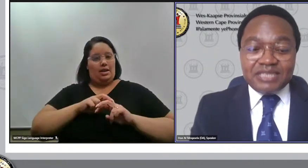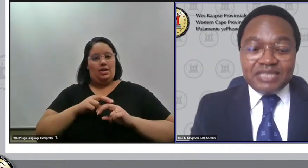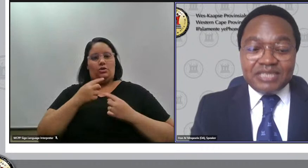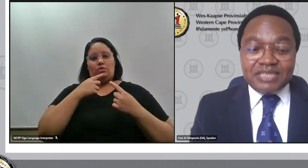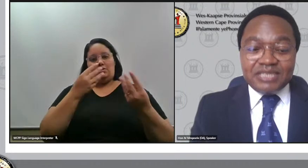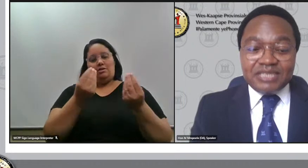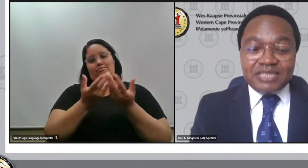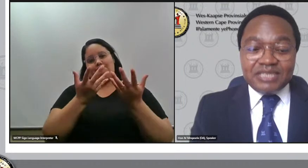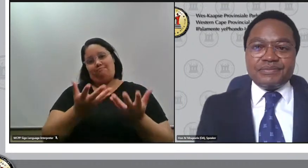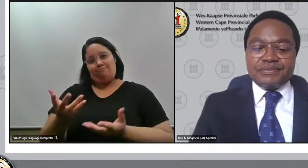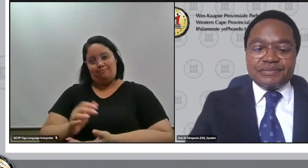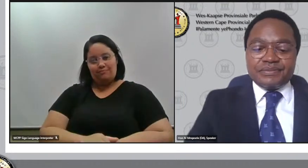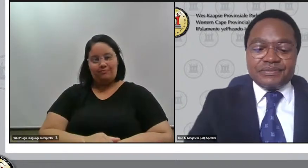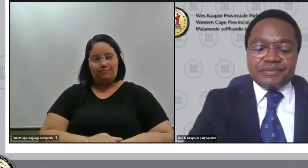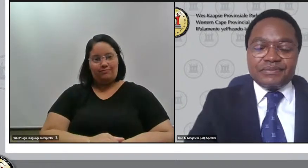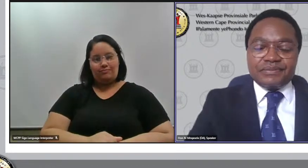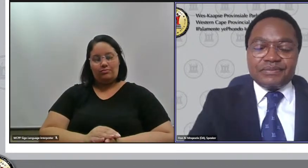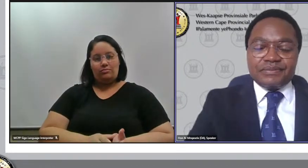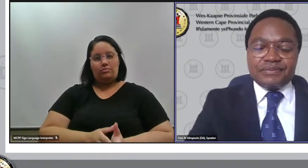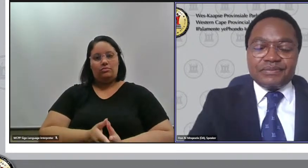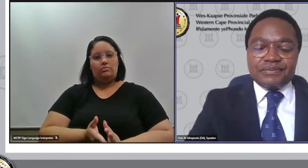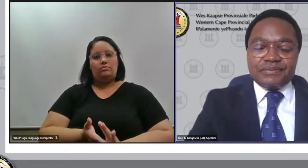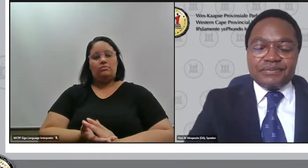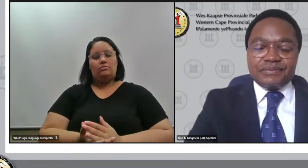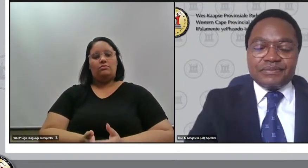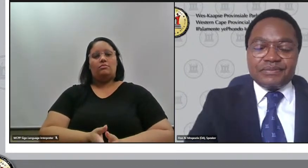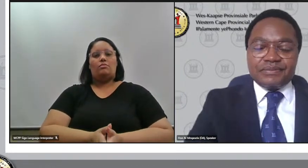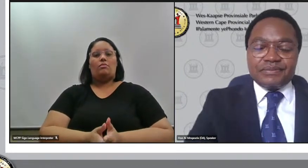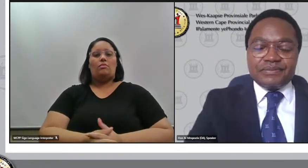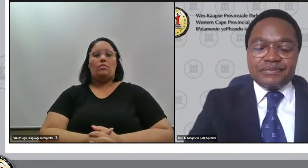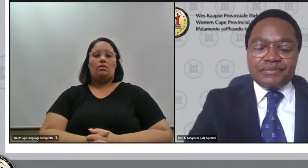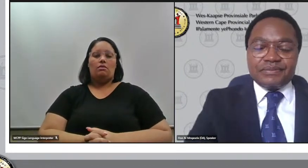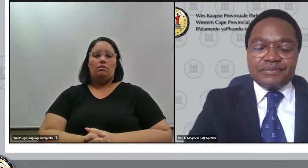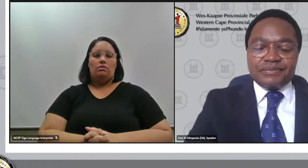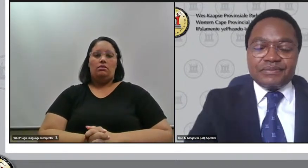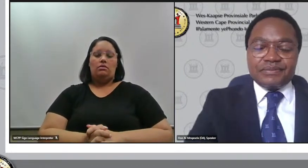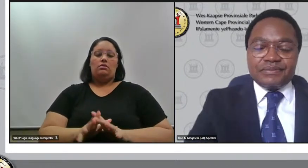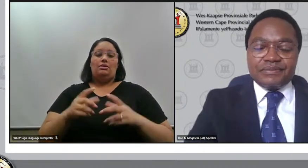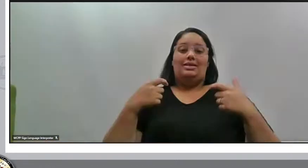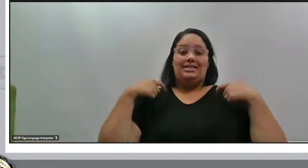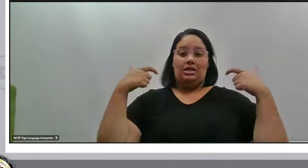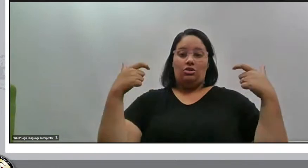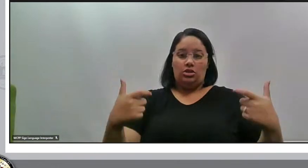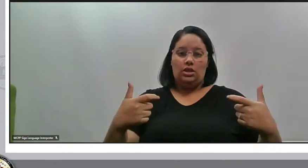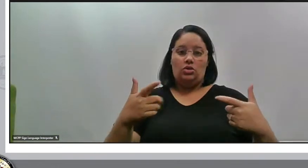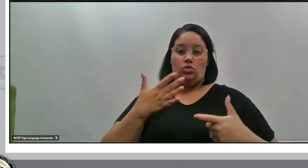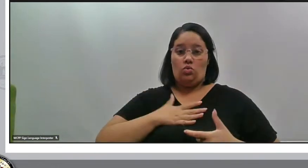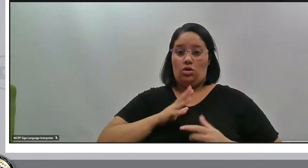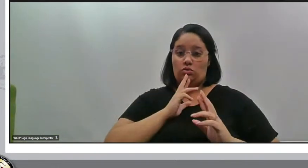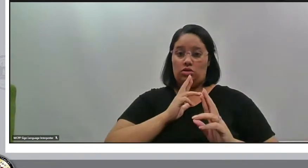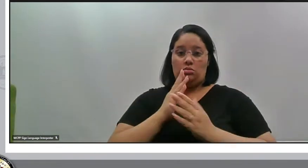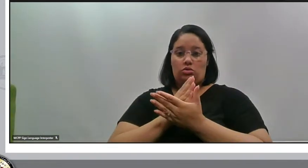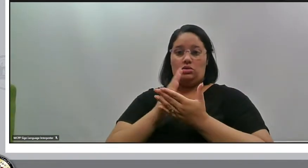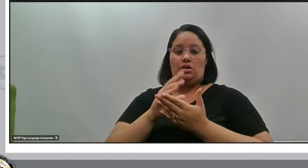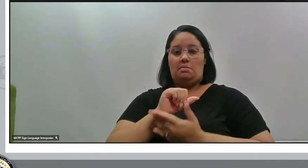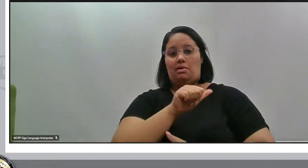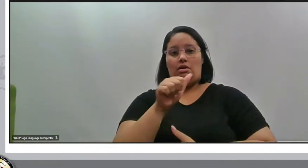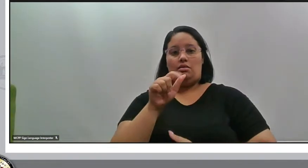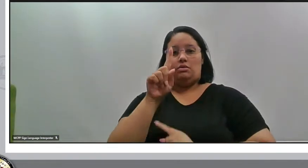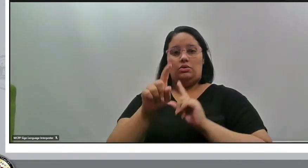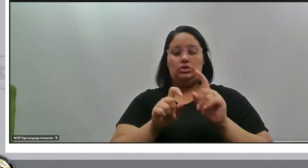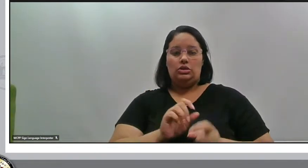things. You're most welcome. Mr. Secretary, do you want to respond to some of the other